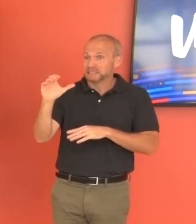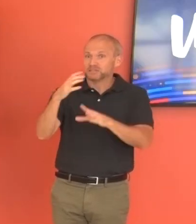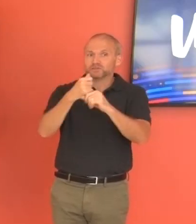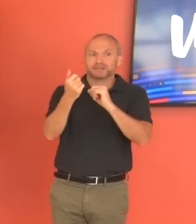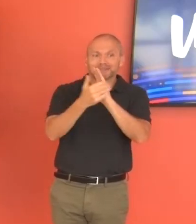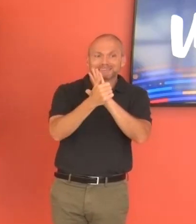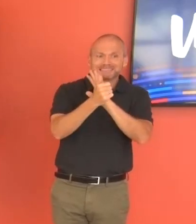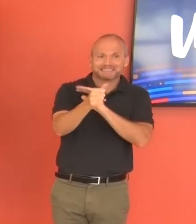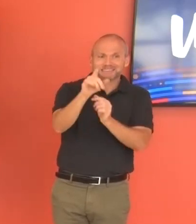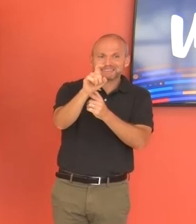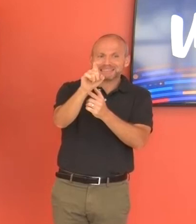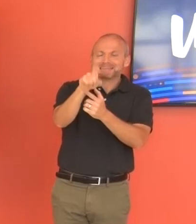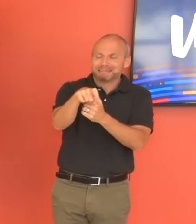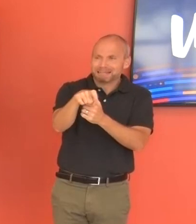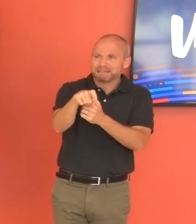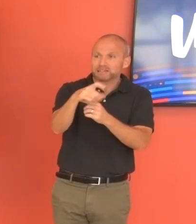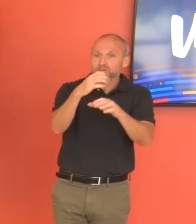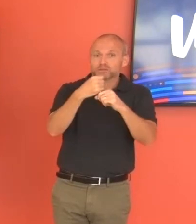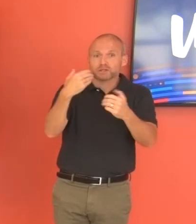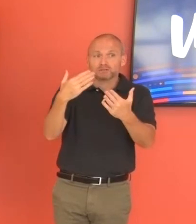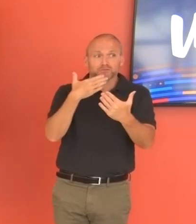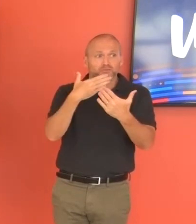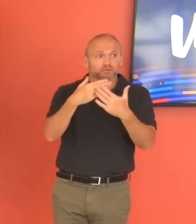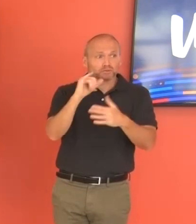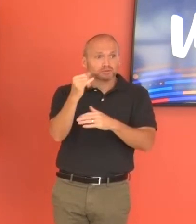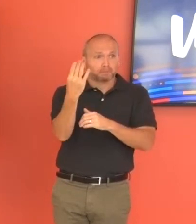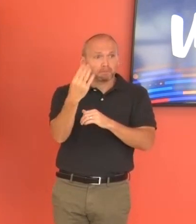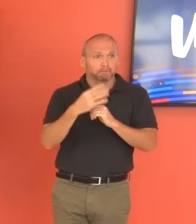skill sets necessary to get good jobs.